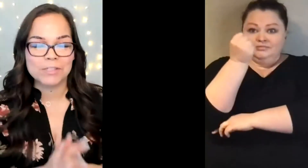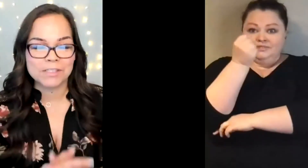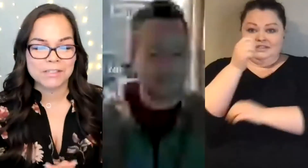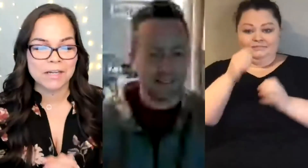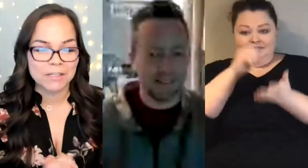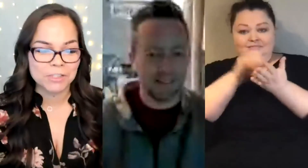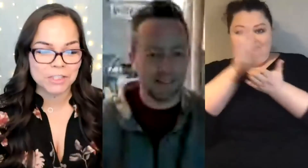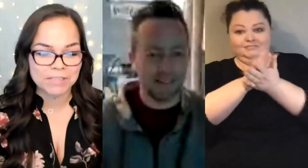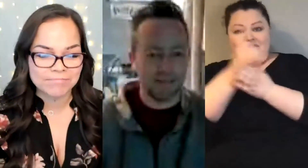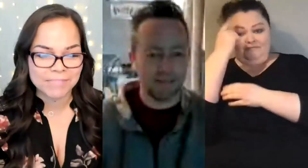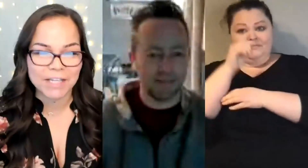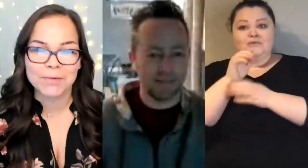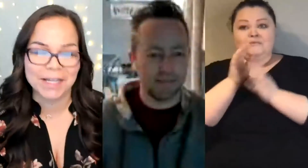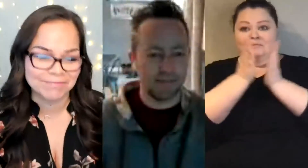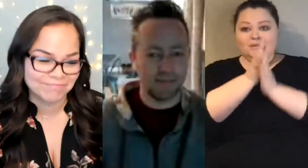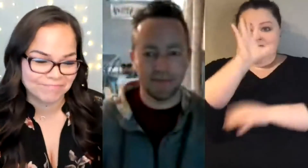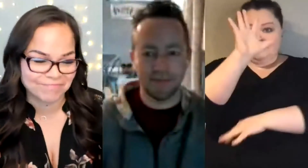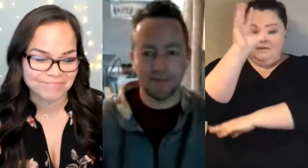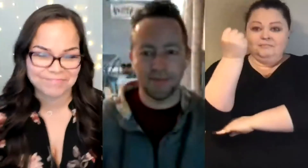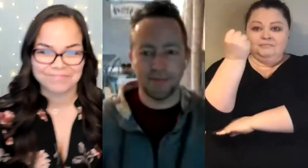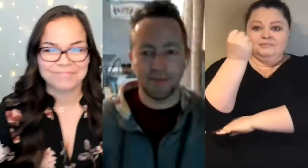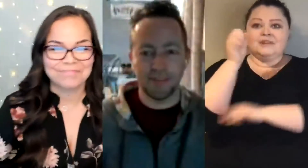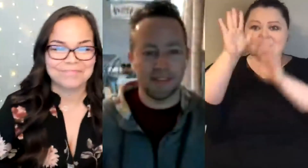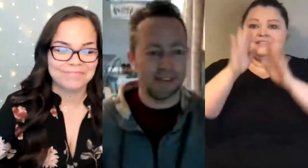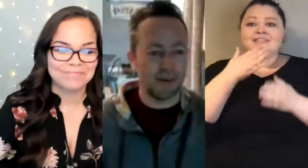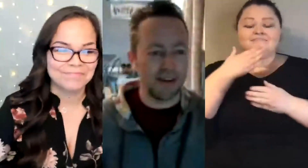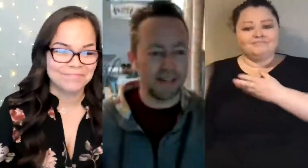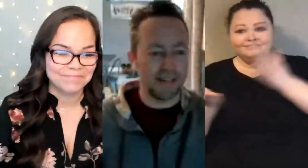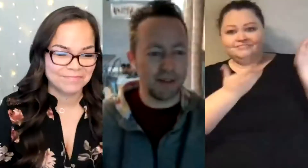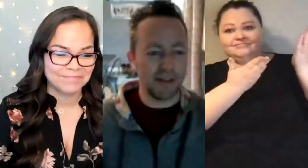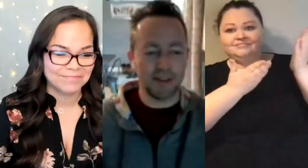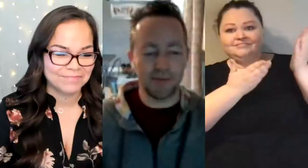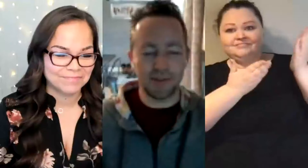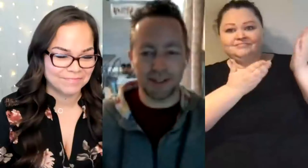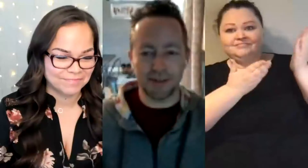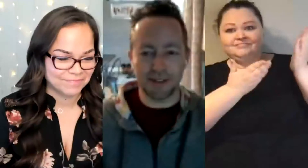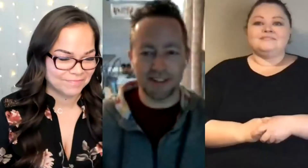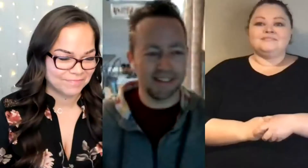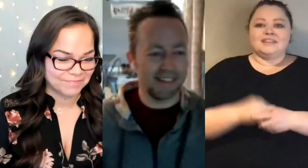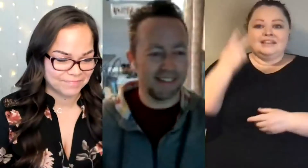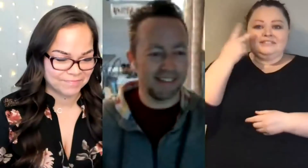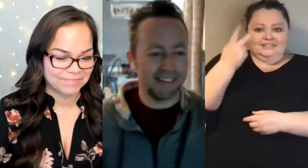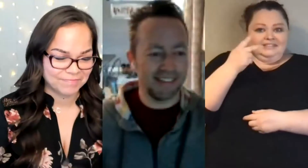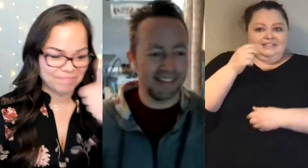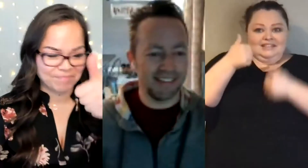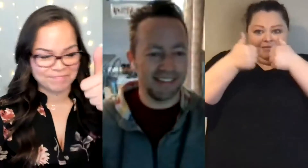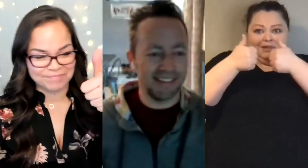welcome, Christian. Take it away. Great. Give me a thumbs up if you can hear me.